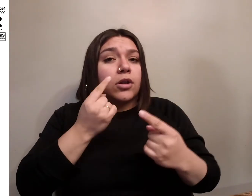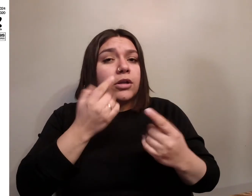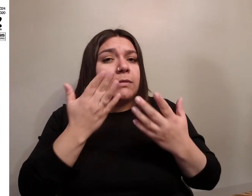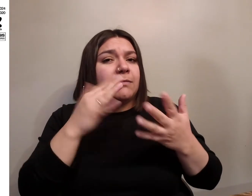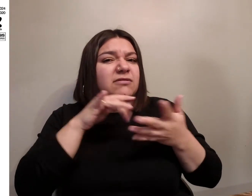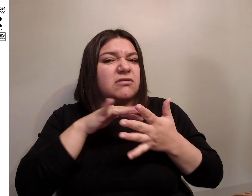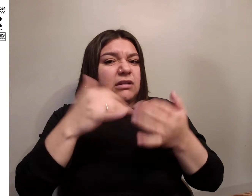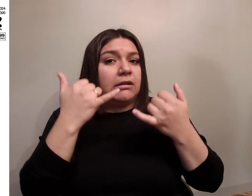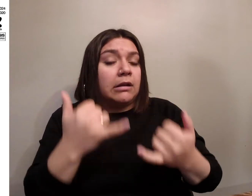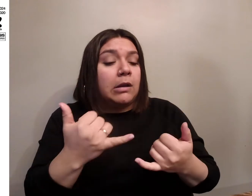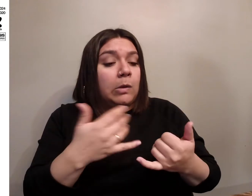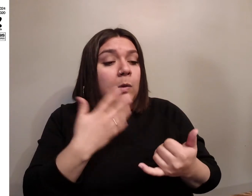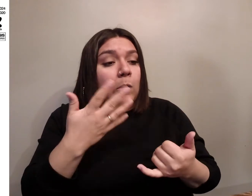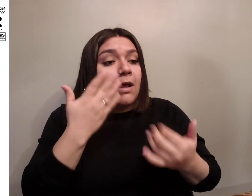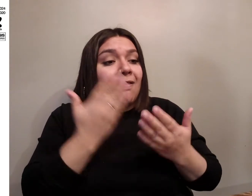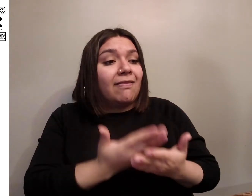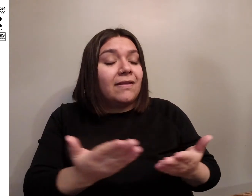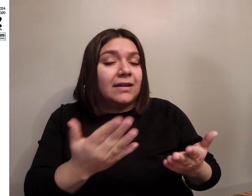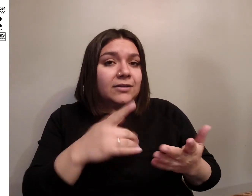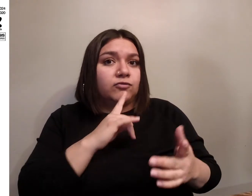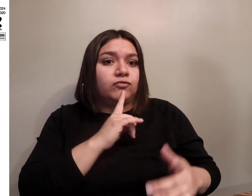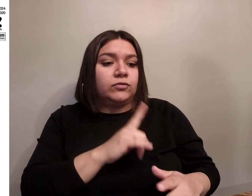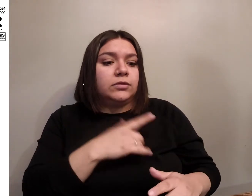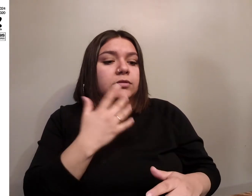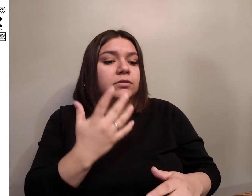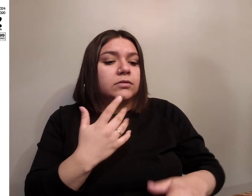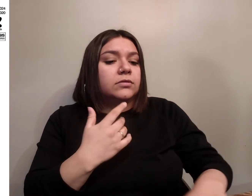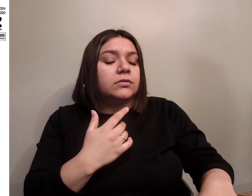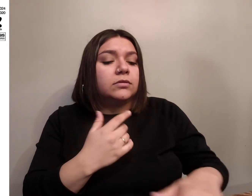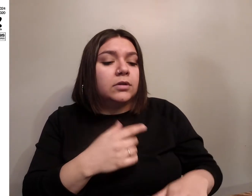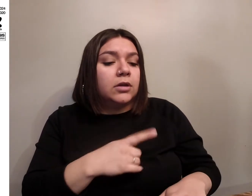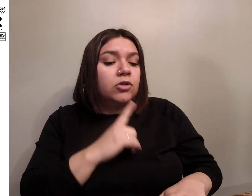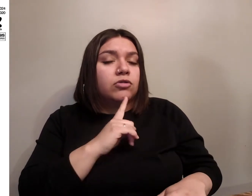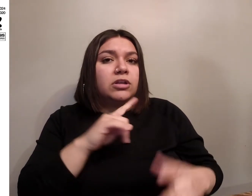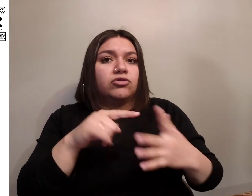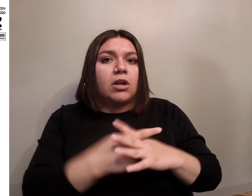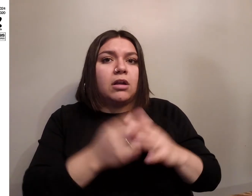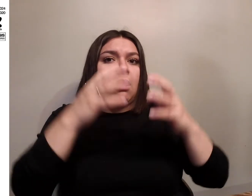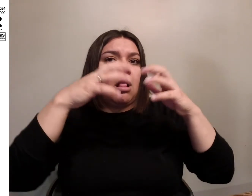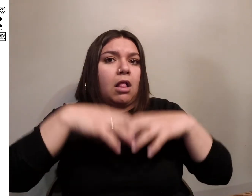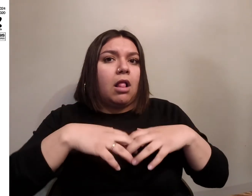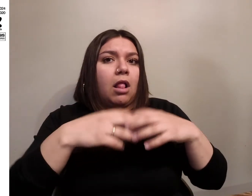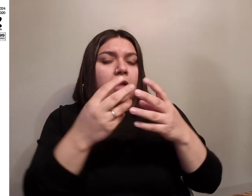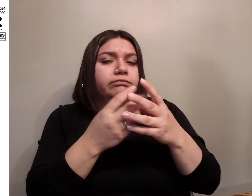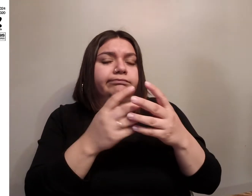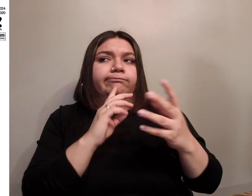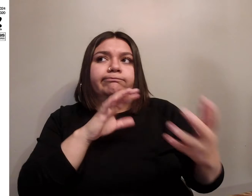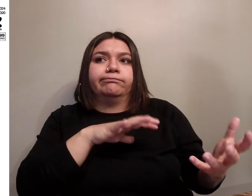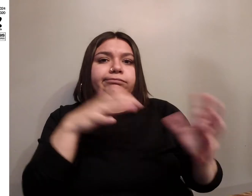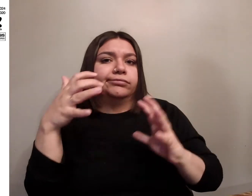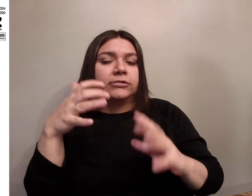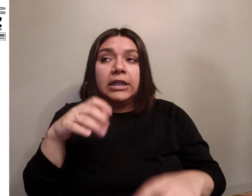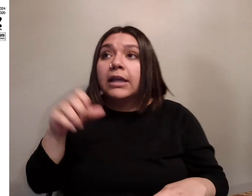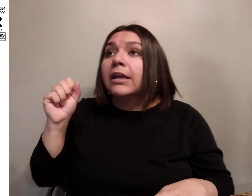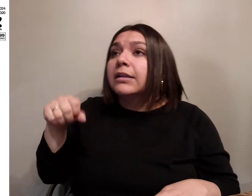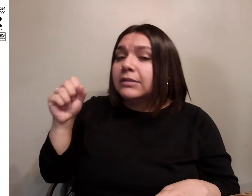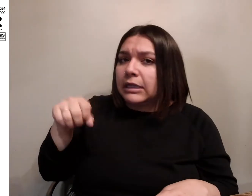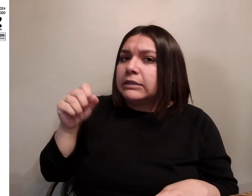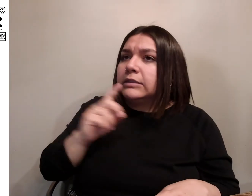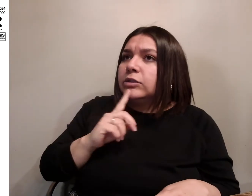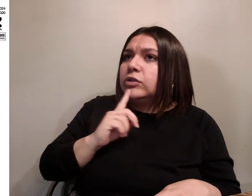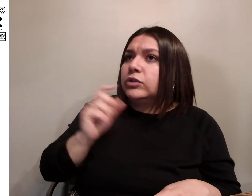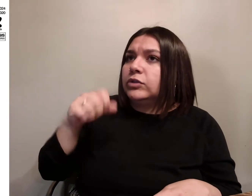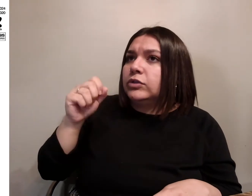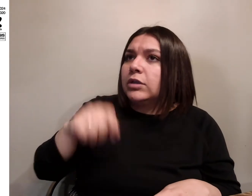wondering, in studying what is happening now, things are certainly falling